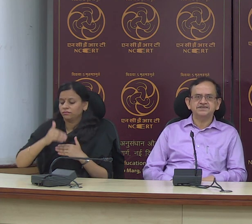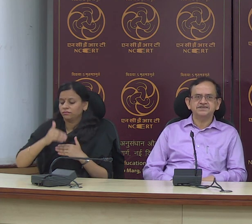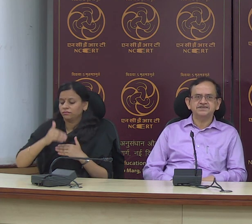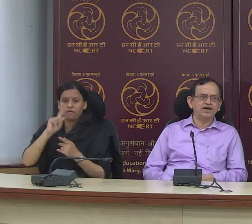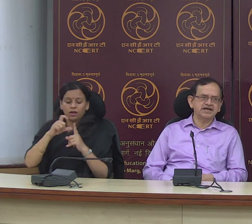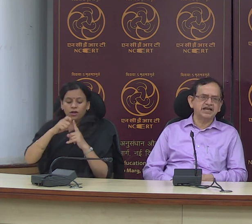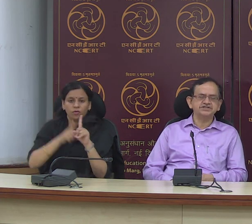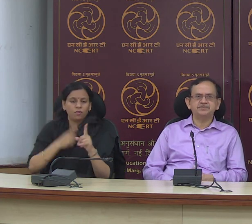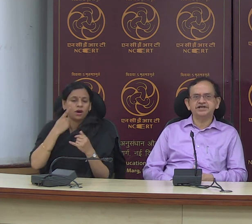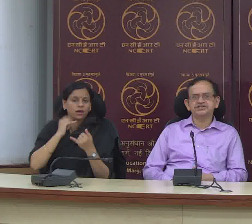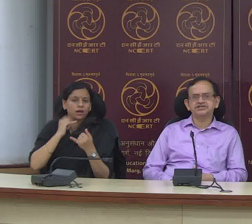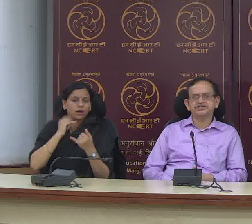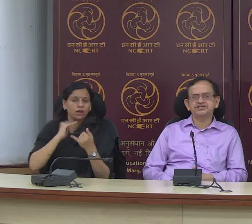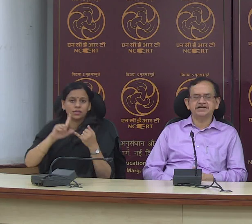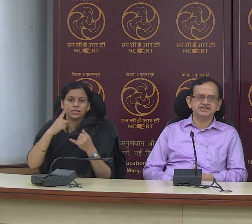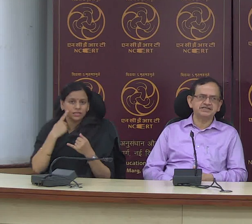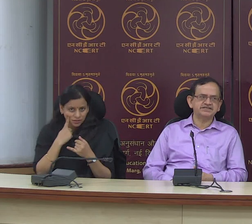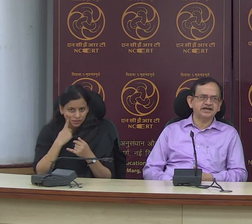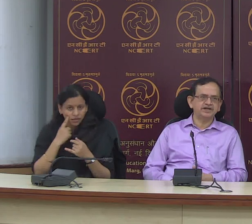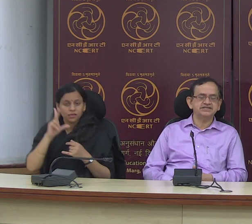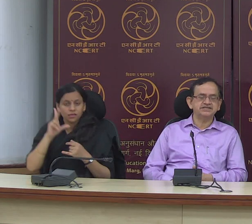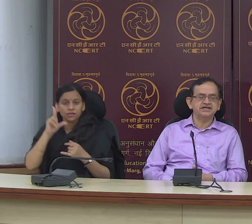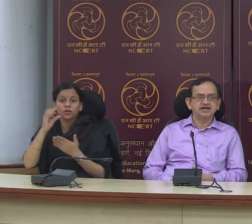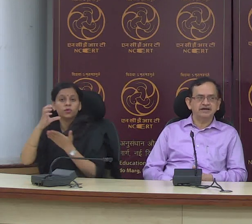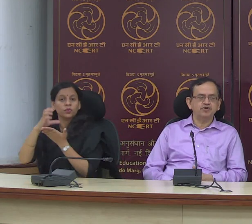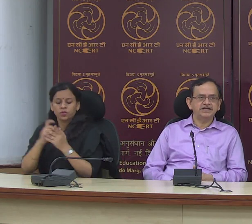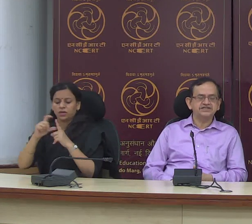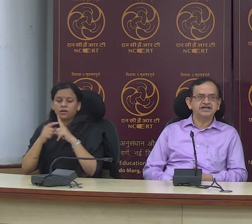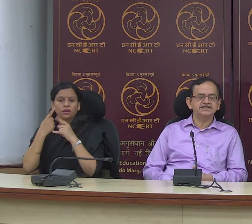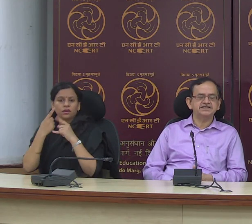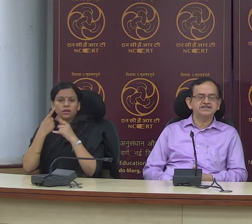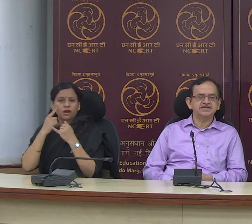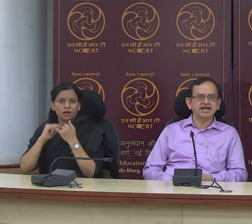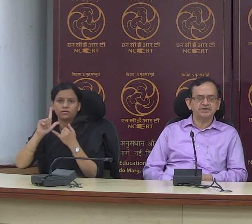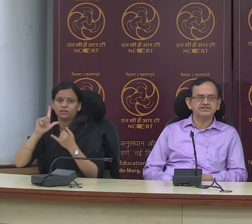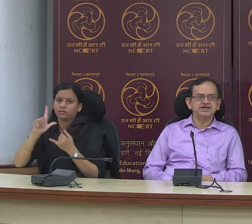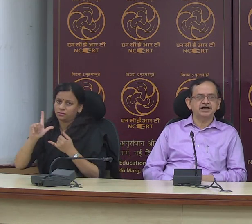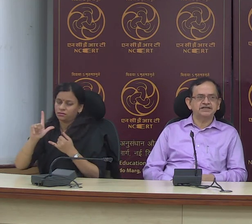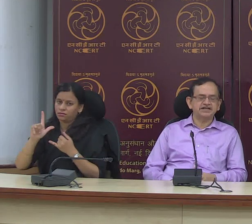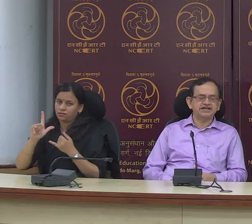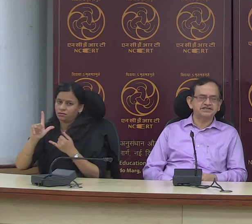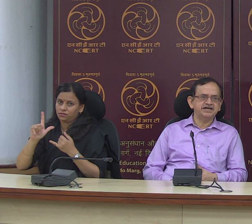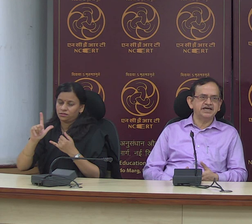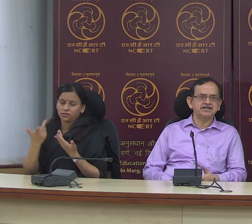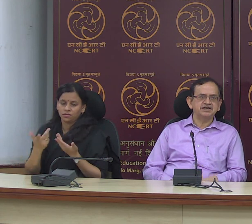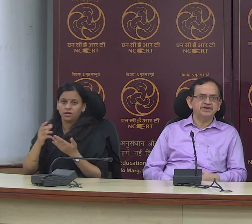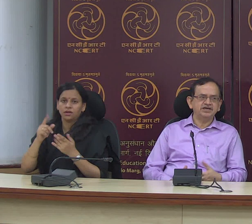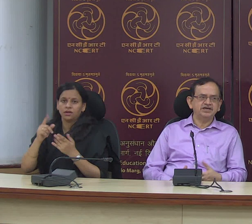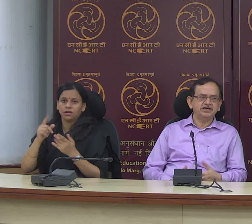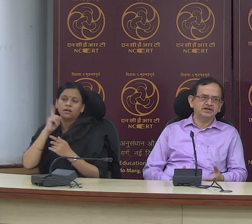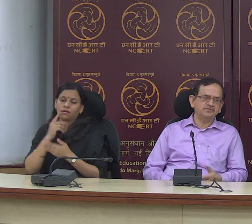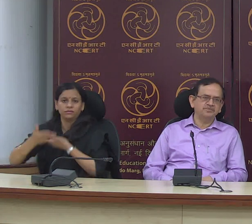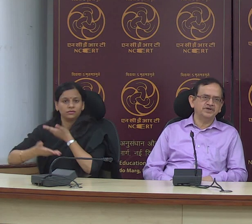is the Diploma in Sign Language Interpretation, that is DISLI, and the second one is Diploma in Teaching Indian Sign Language, that is DTISL.